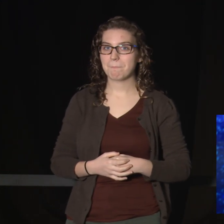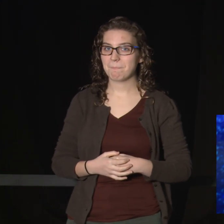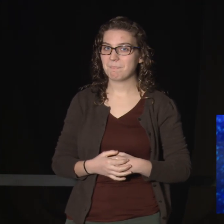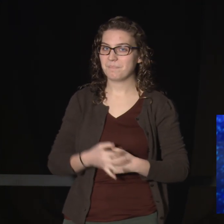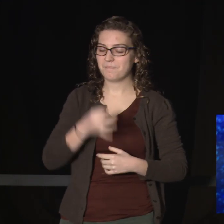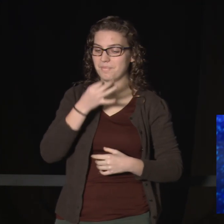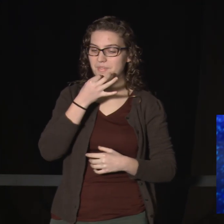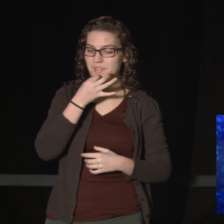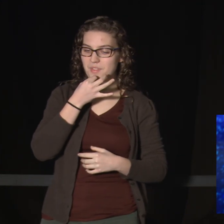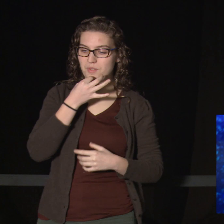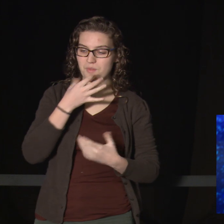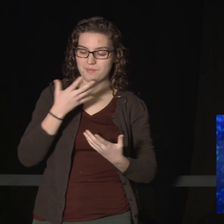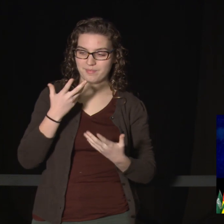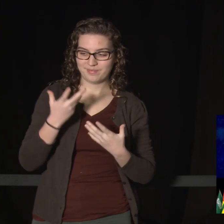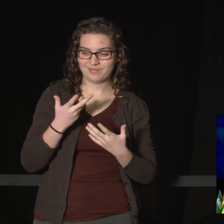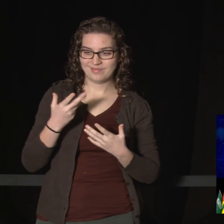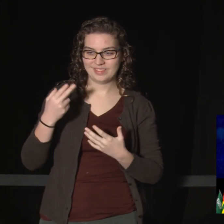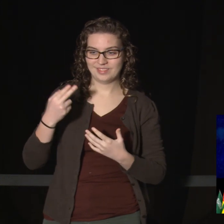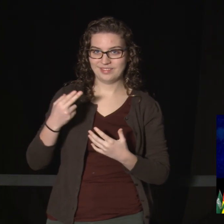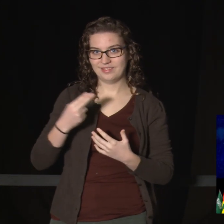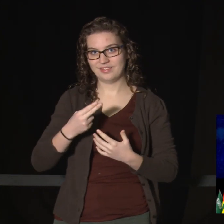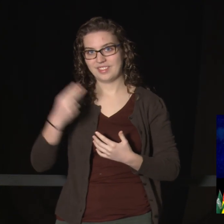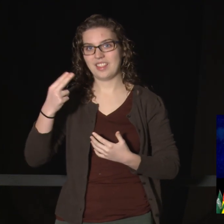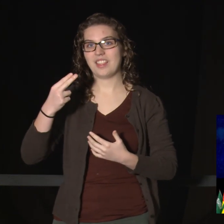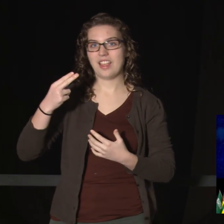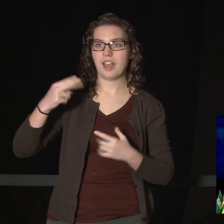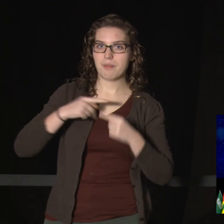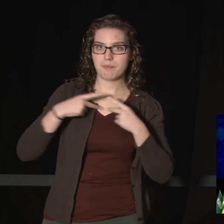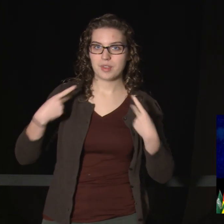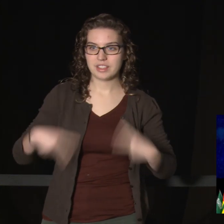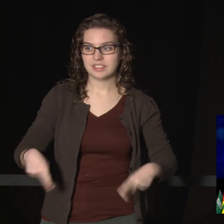Here comes the high priest in his little parade.